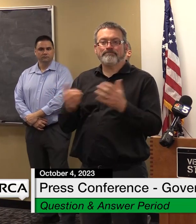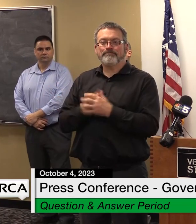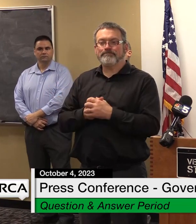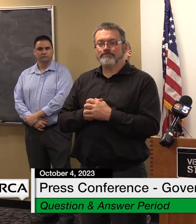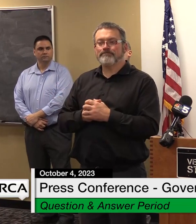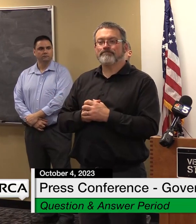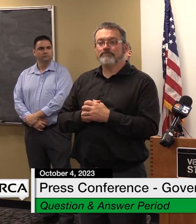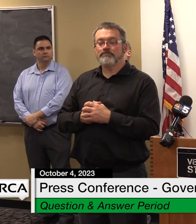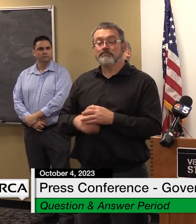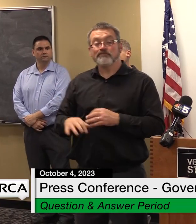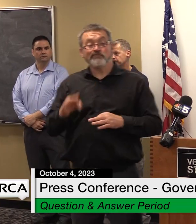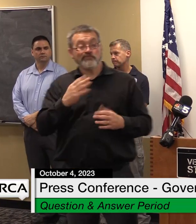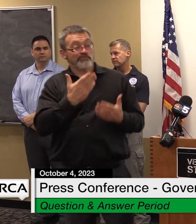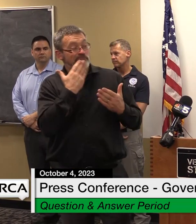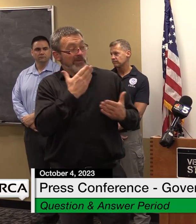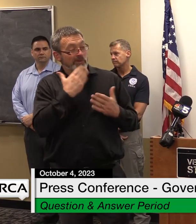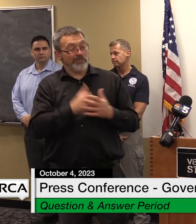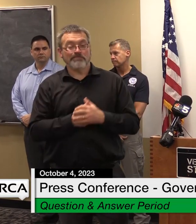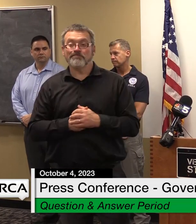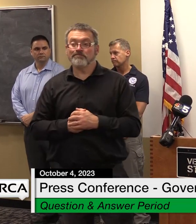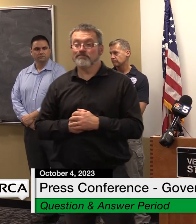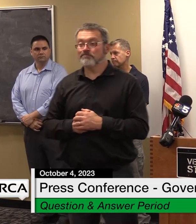Fair enough, thank you.